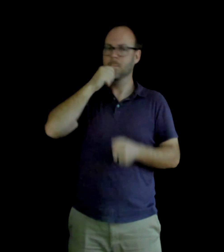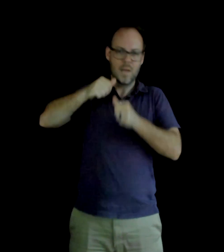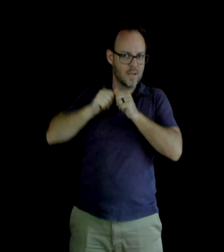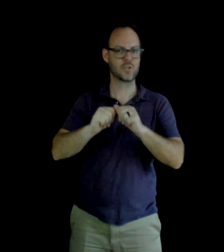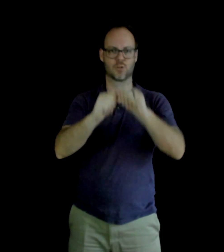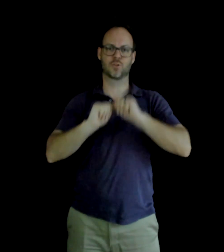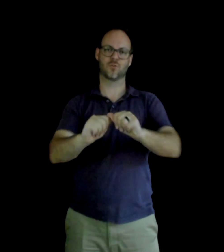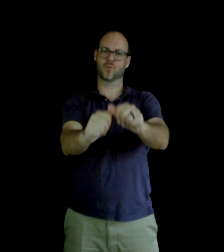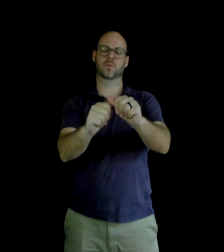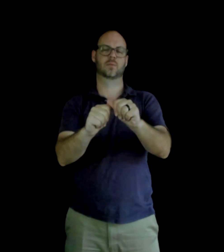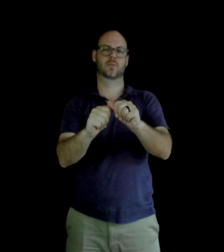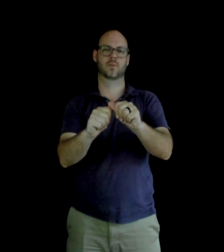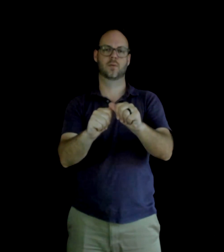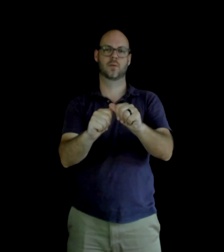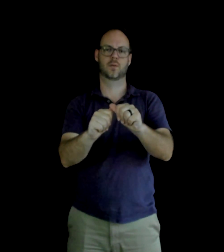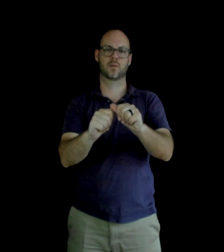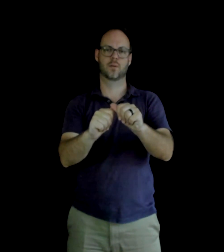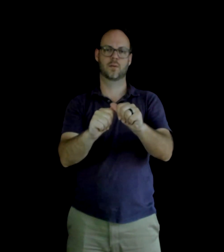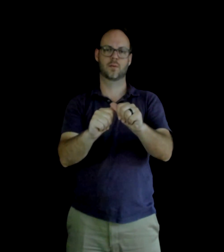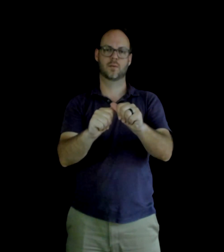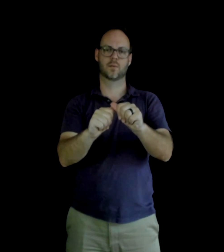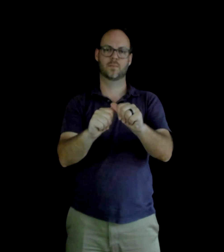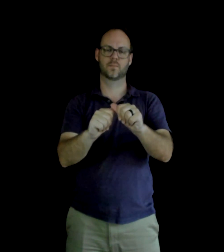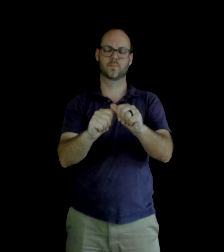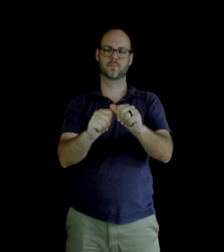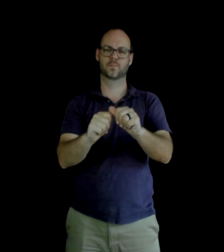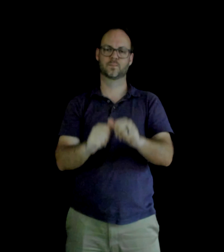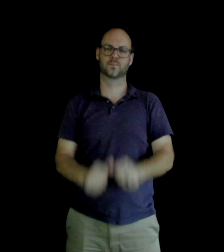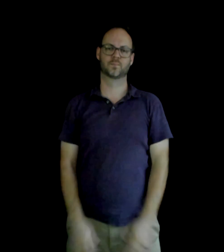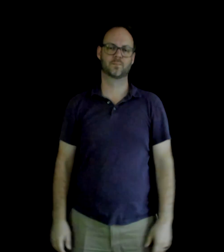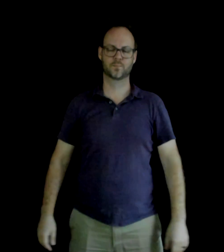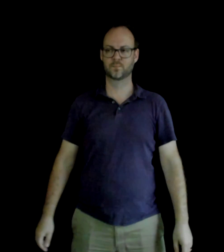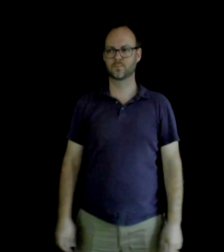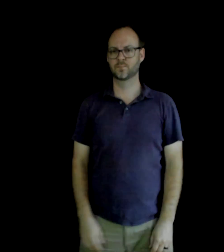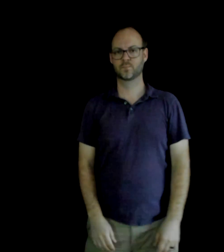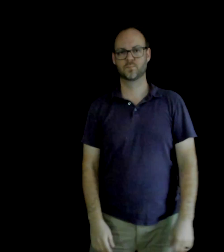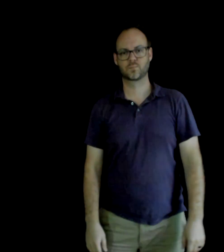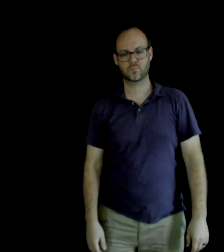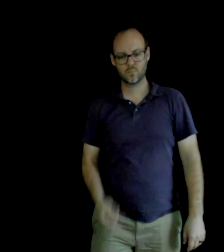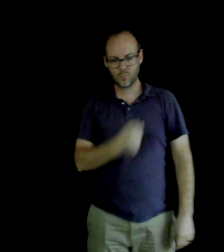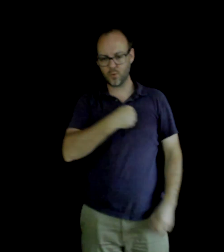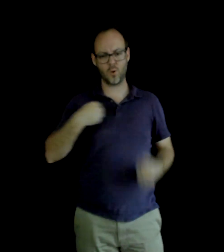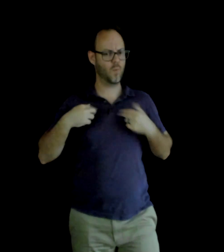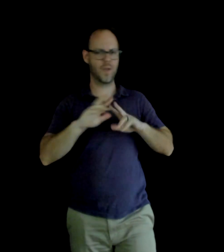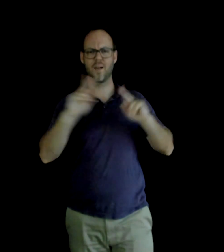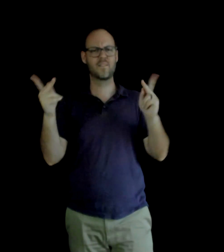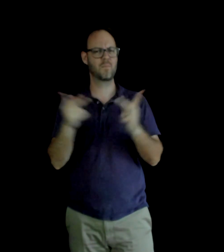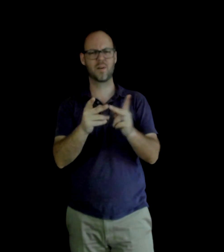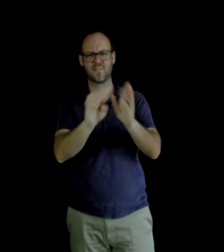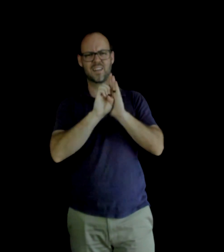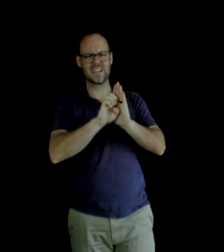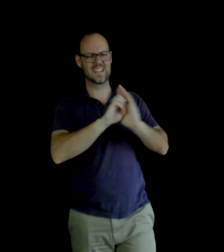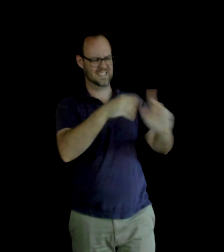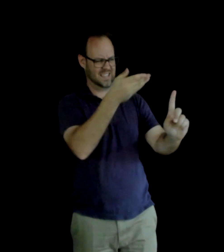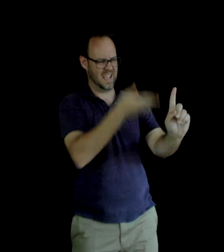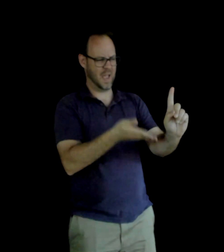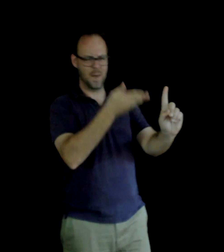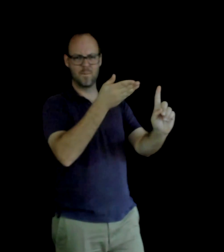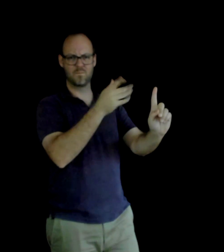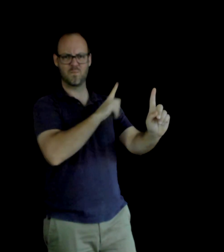That's patient endurance. You know, we have a perfect example of that in the Lord Jesus. We are in